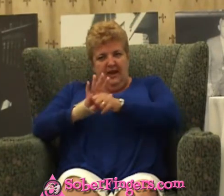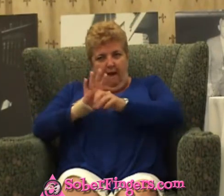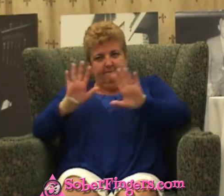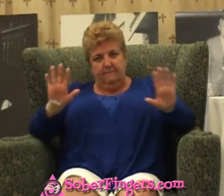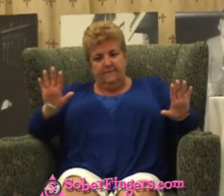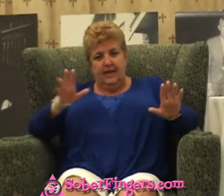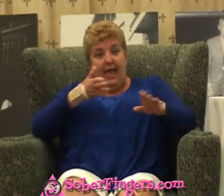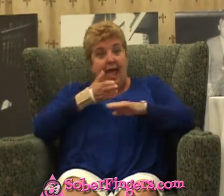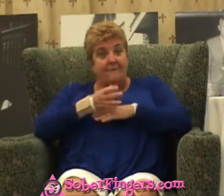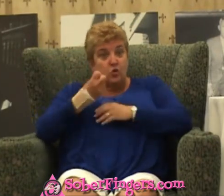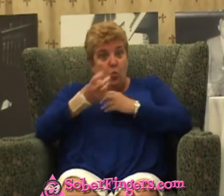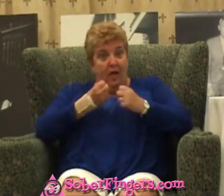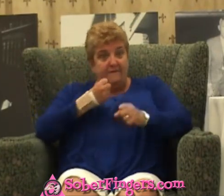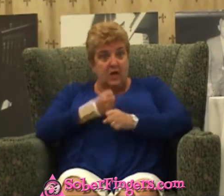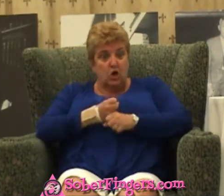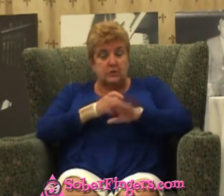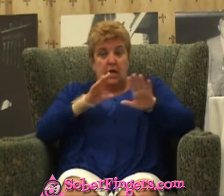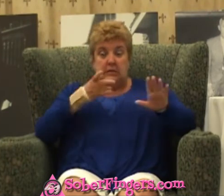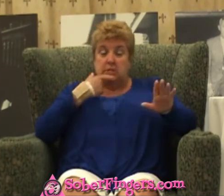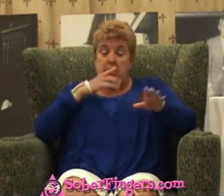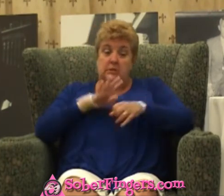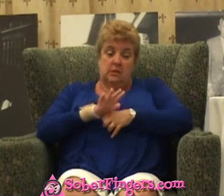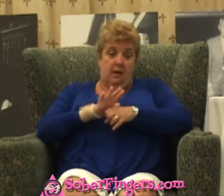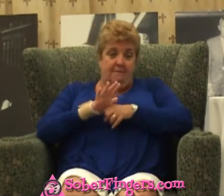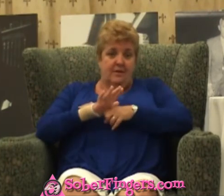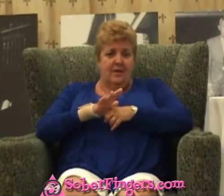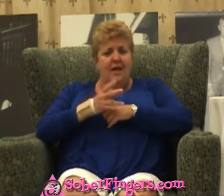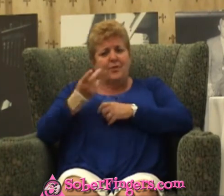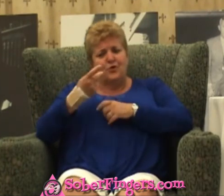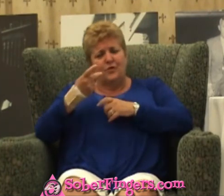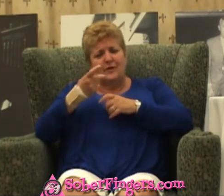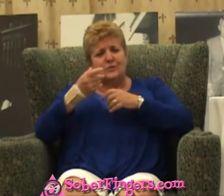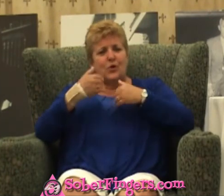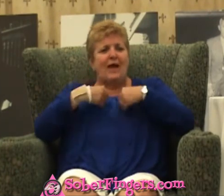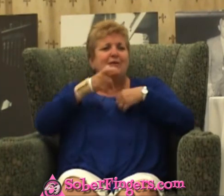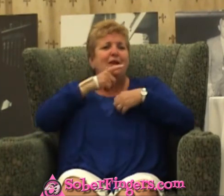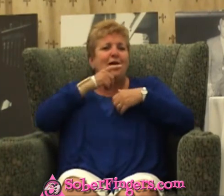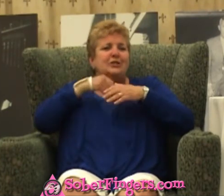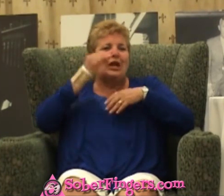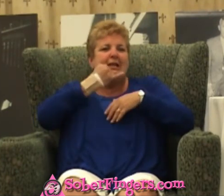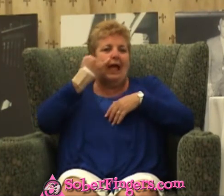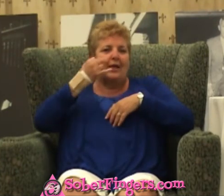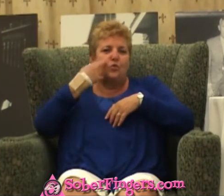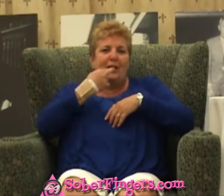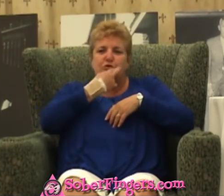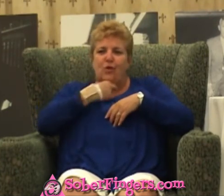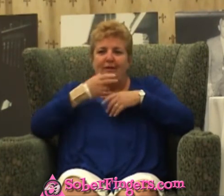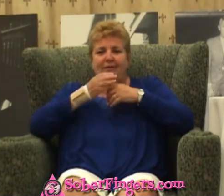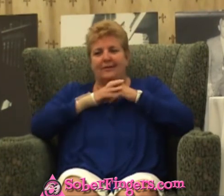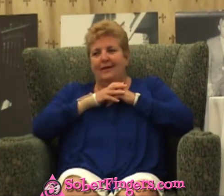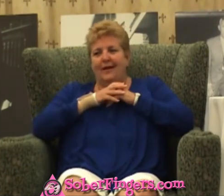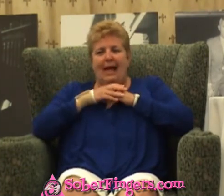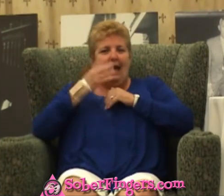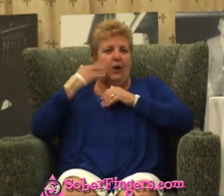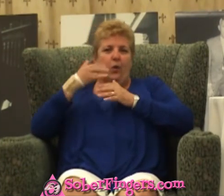really old. And we were having lunch. We were having lunch at this Italian restaurant one time. And for, I don't know, whatever it was, Father's Day or